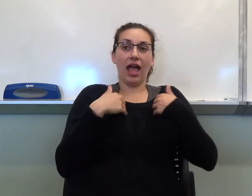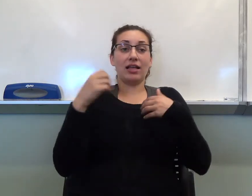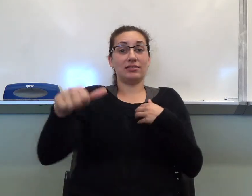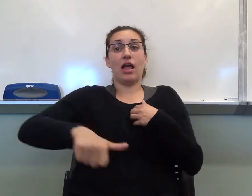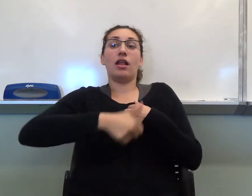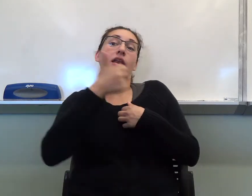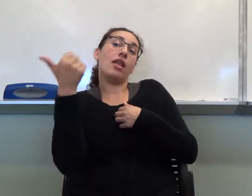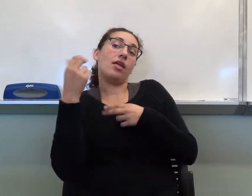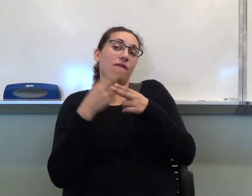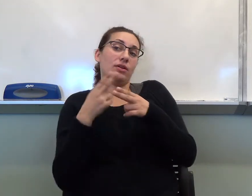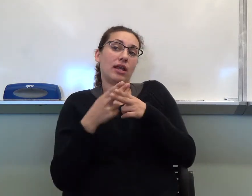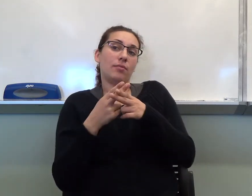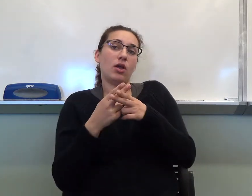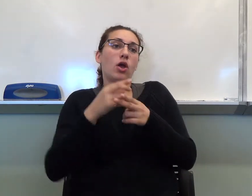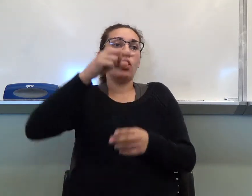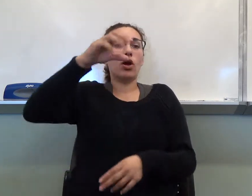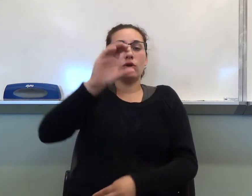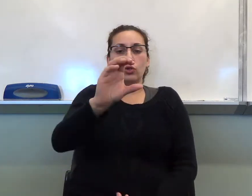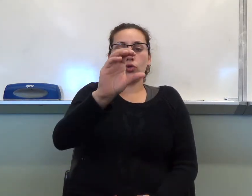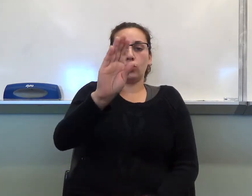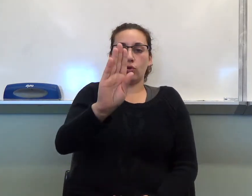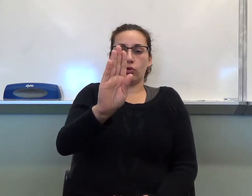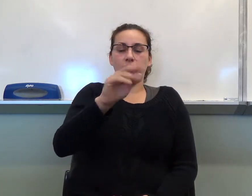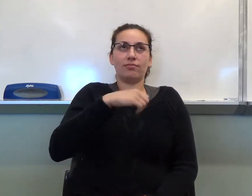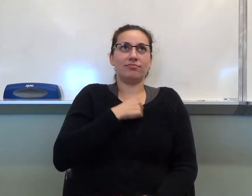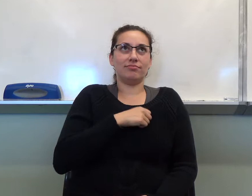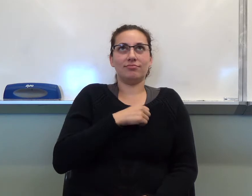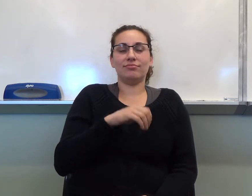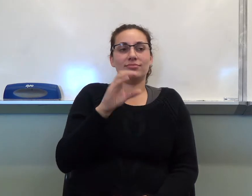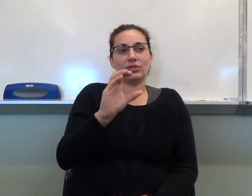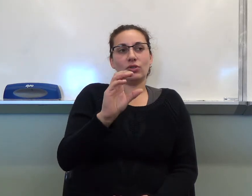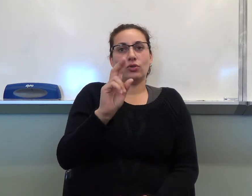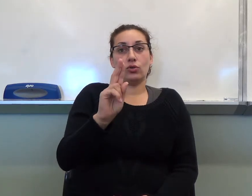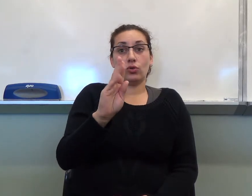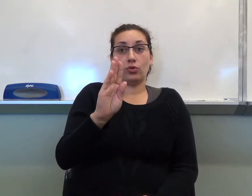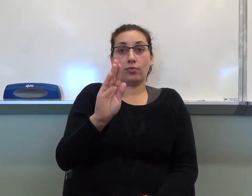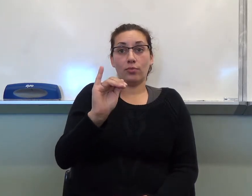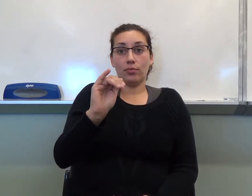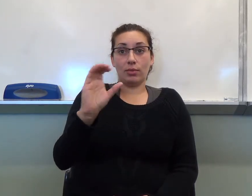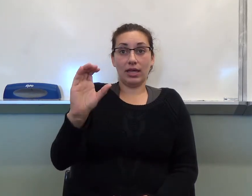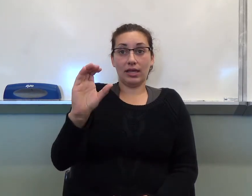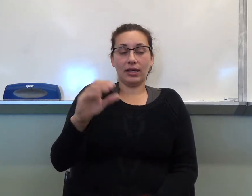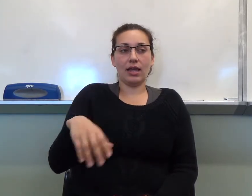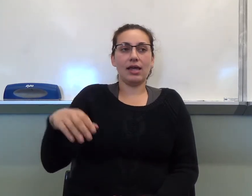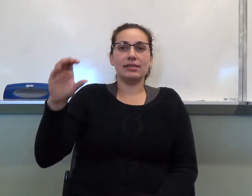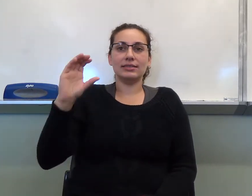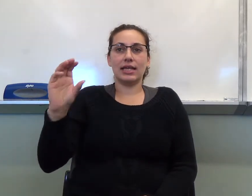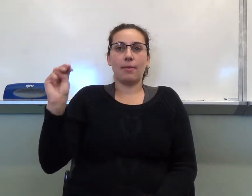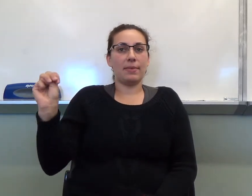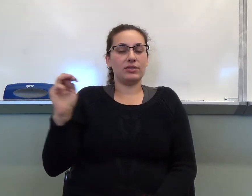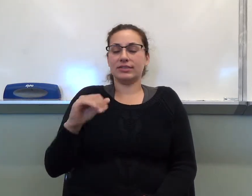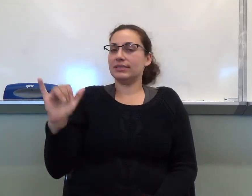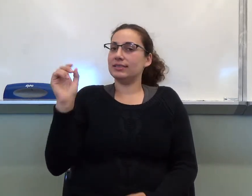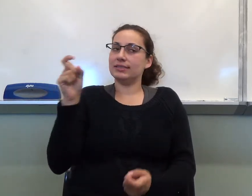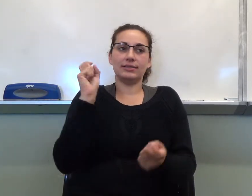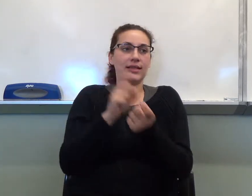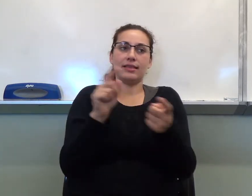centimeter. Okay? Cubic centimeter. That's exactly the same thing. Written as a cc, but it really means